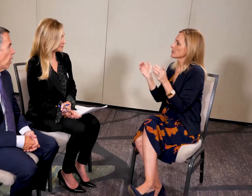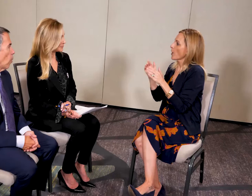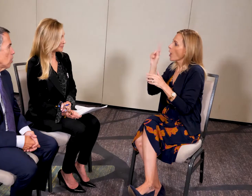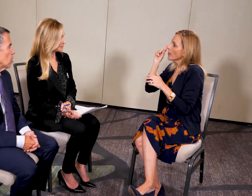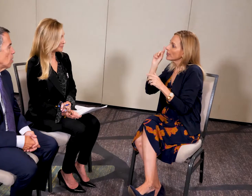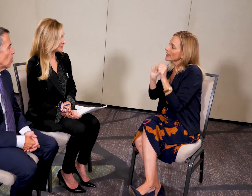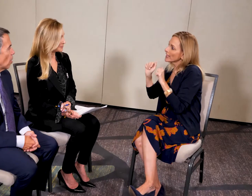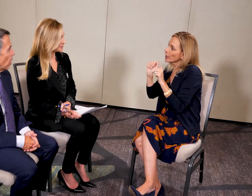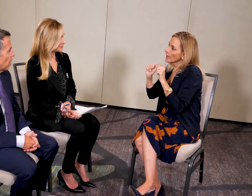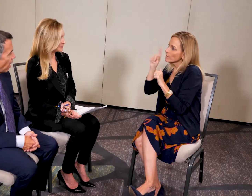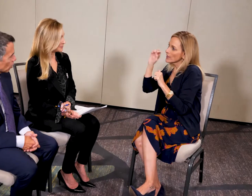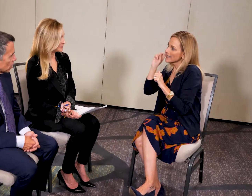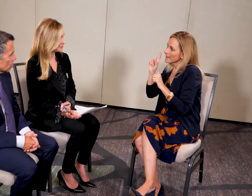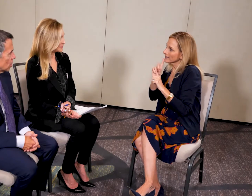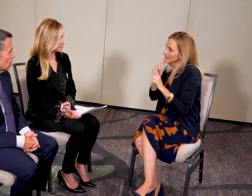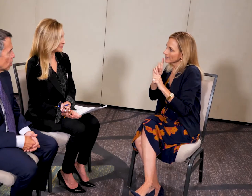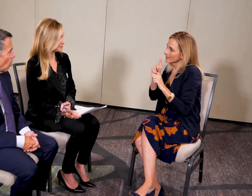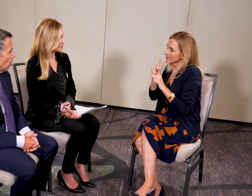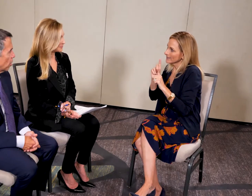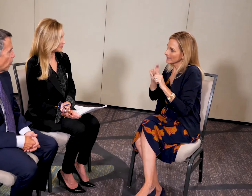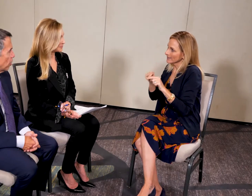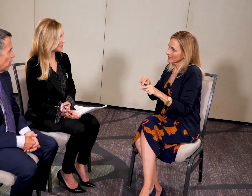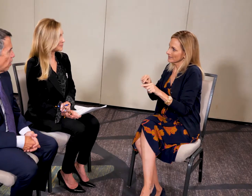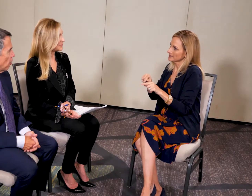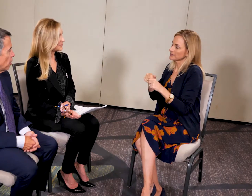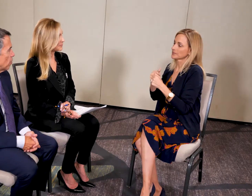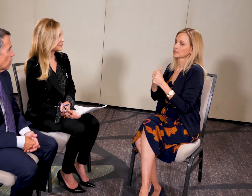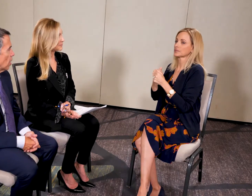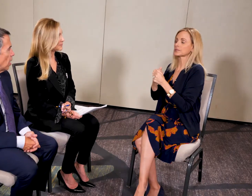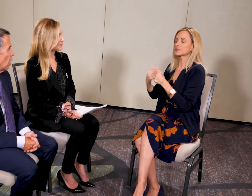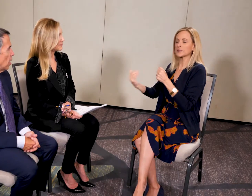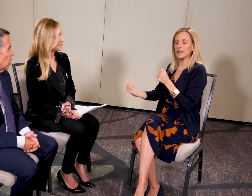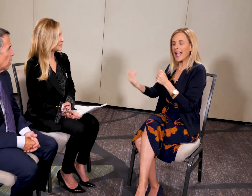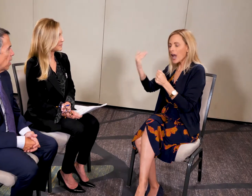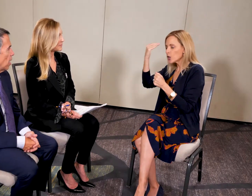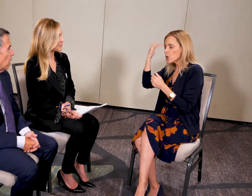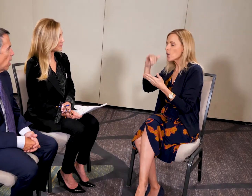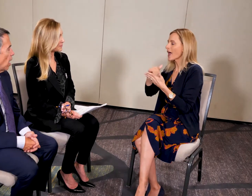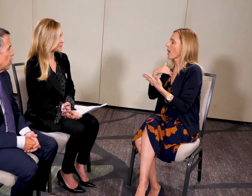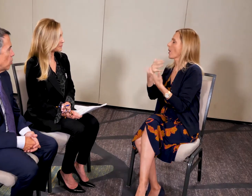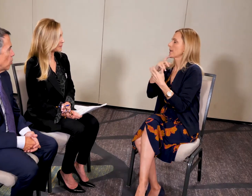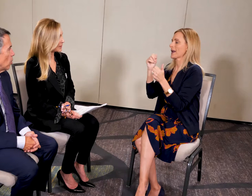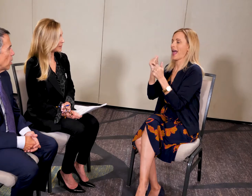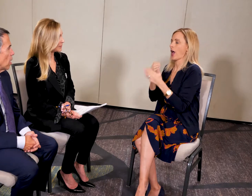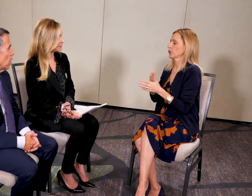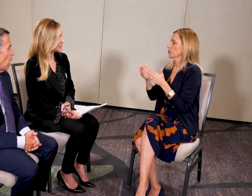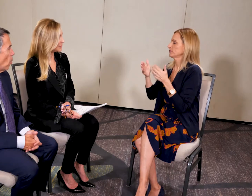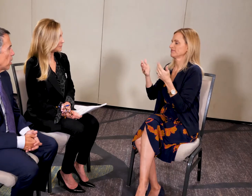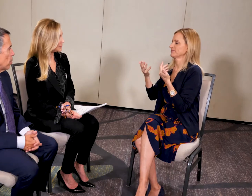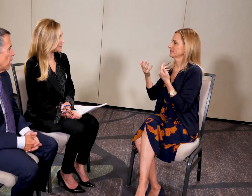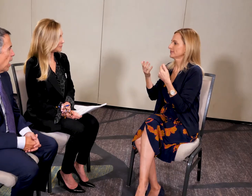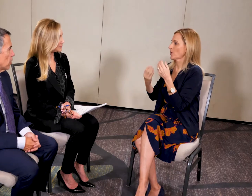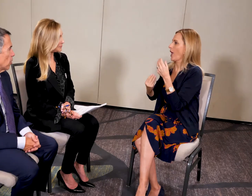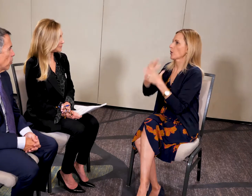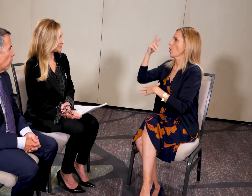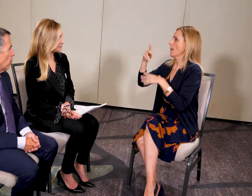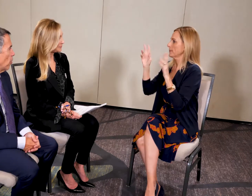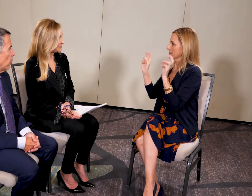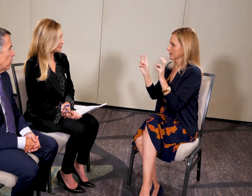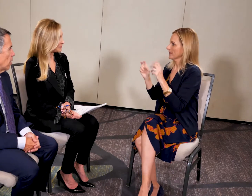I was an actress in a small theater for the deaf, and I knew that I wanted to be an actor from a very young